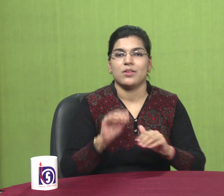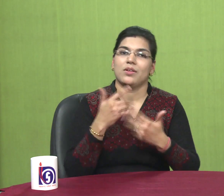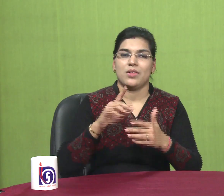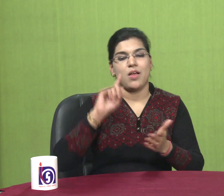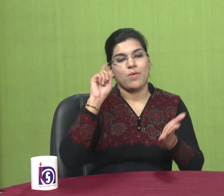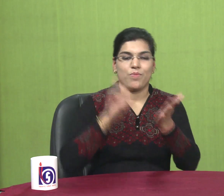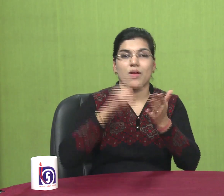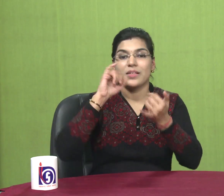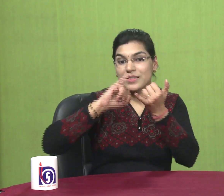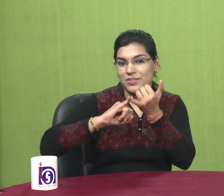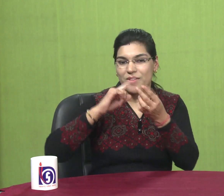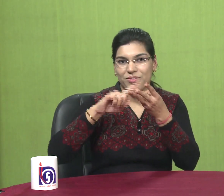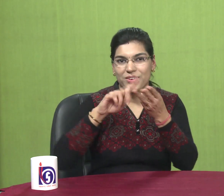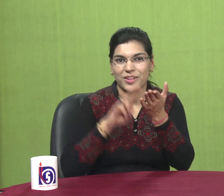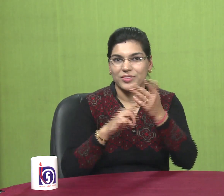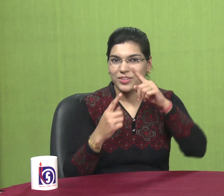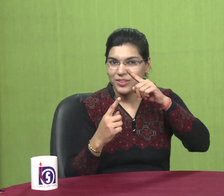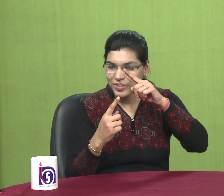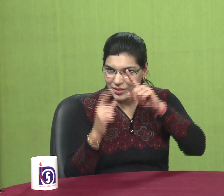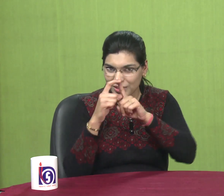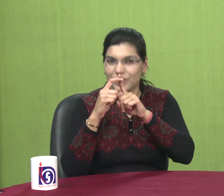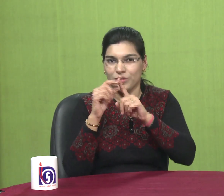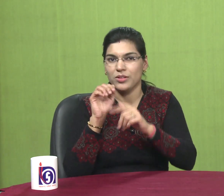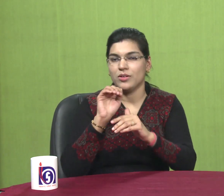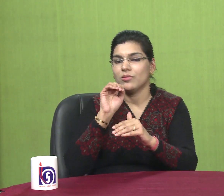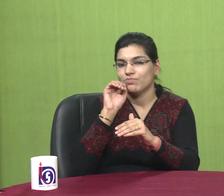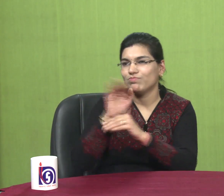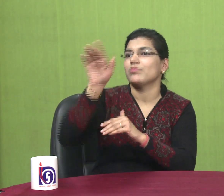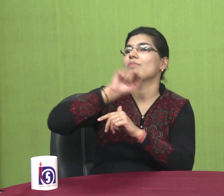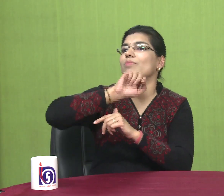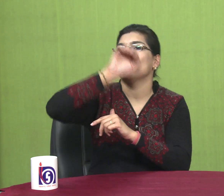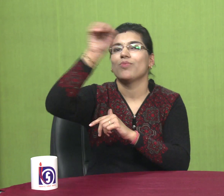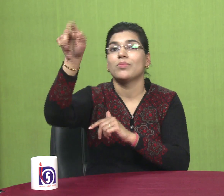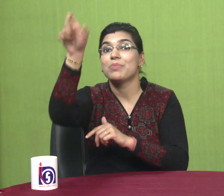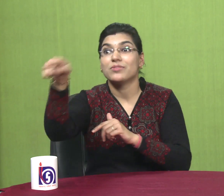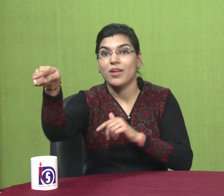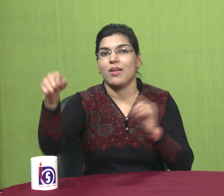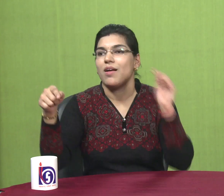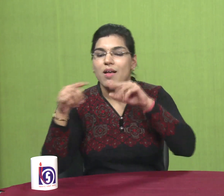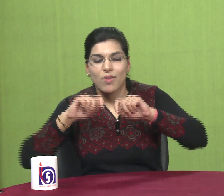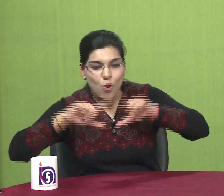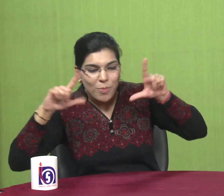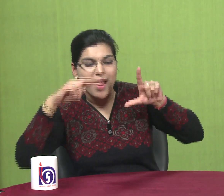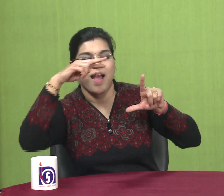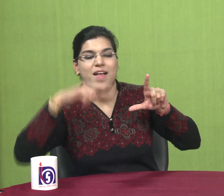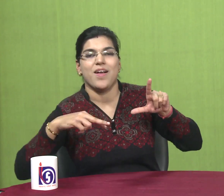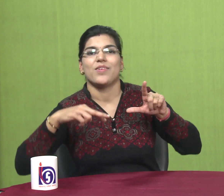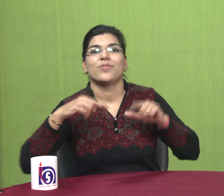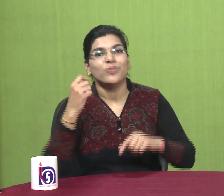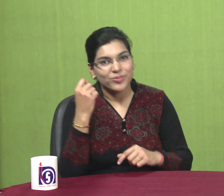and attach if you want anything and click on send. This is how it is sent and they can receive